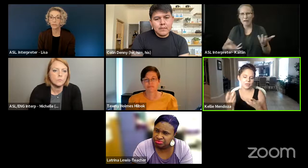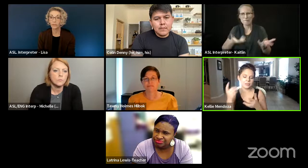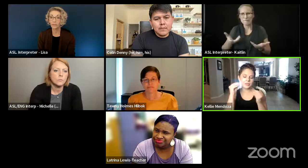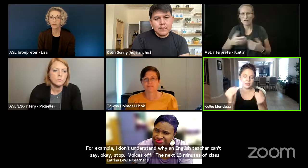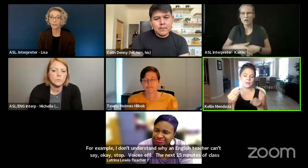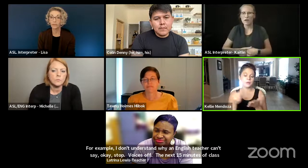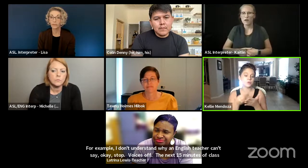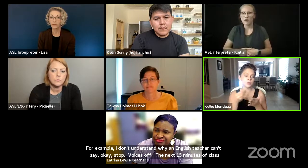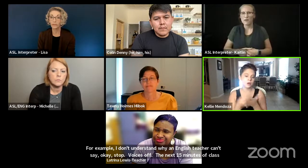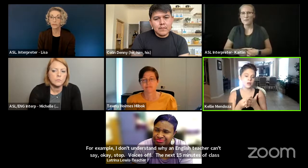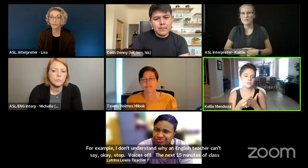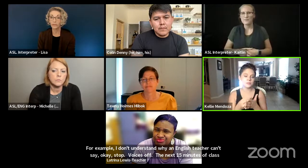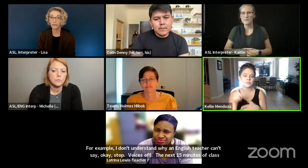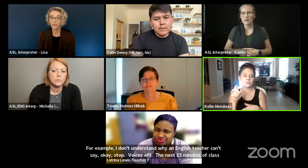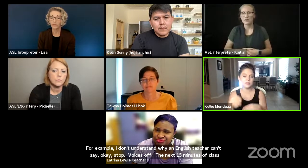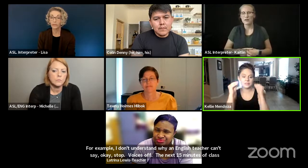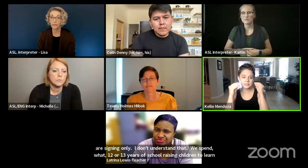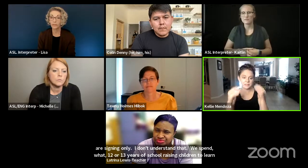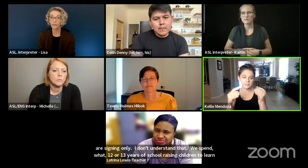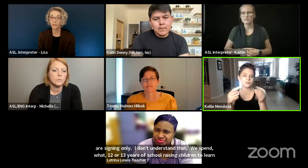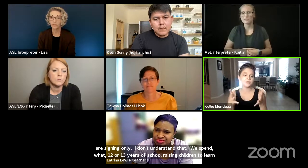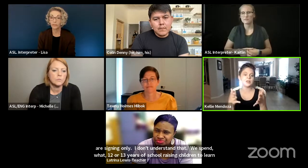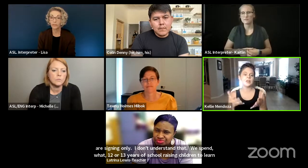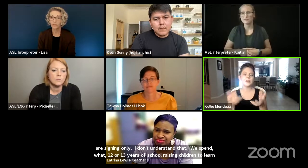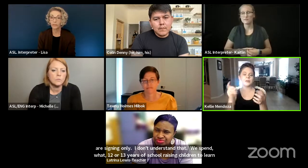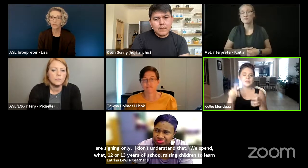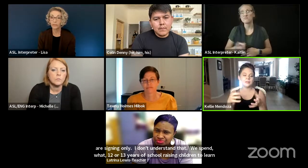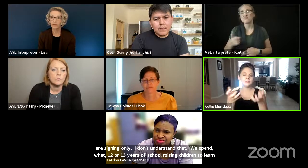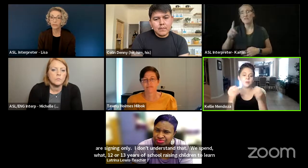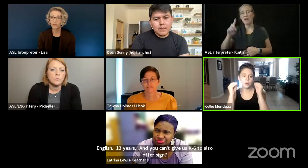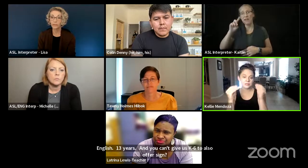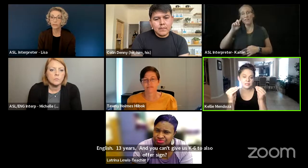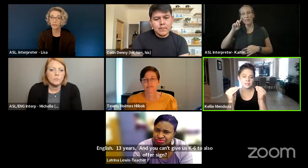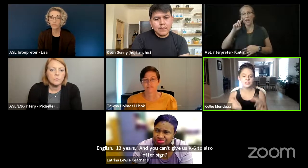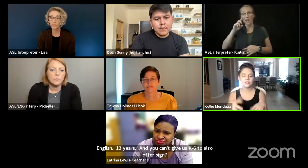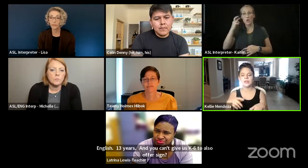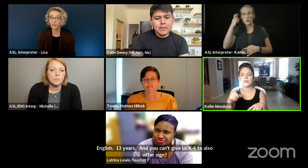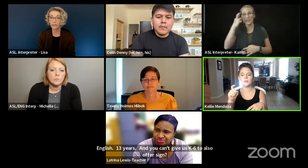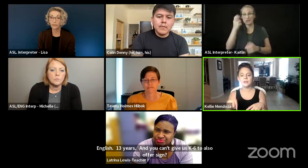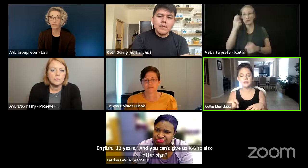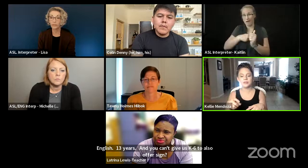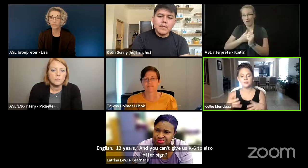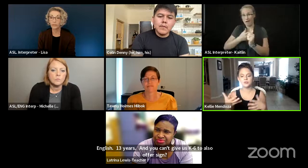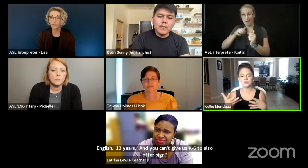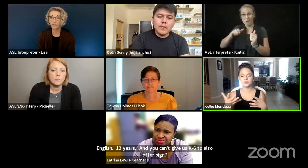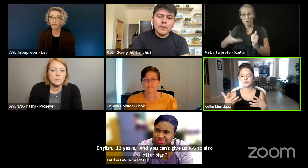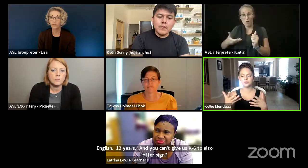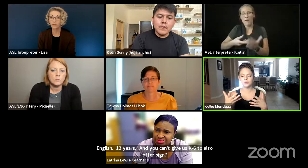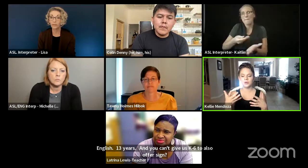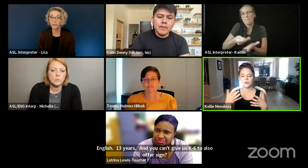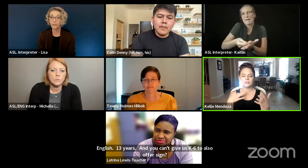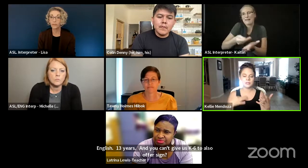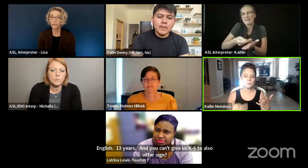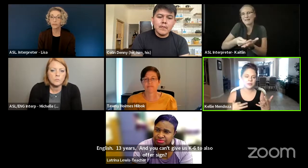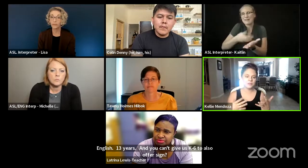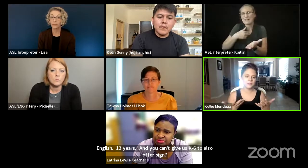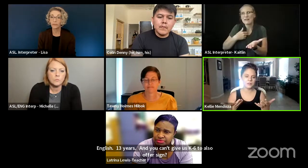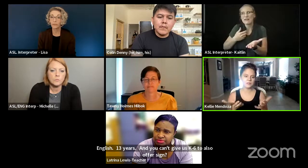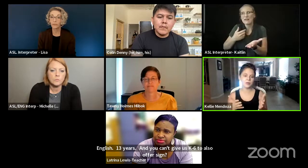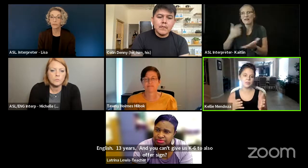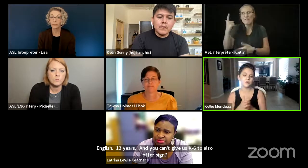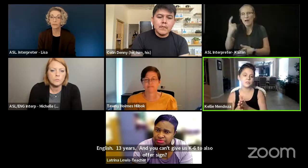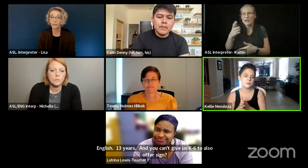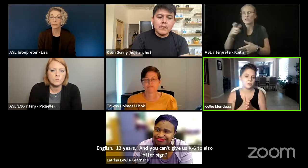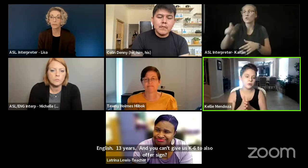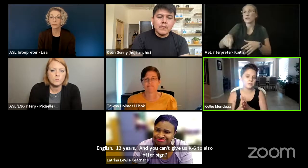So I think that comes with cost, because we need teachers and we need them to want to teach and we need them to get